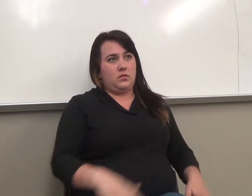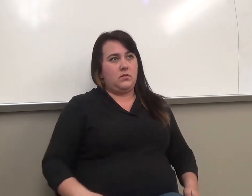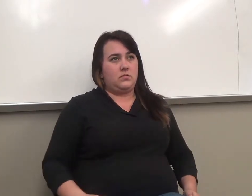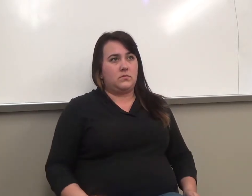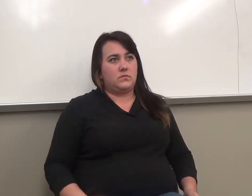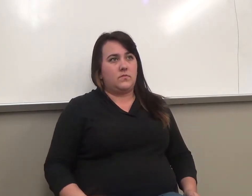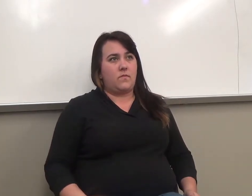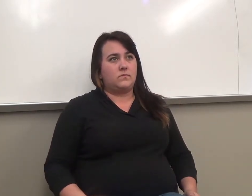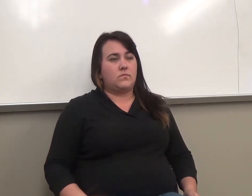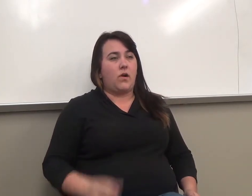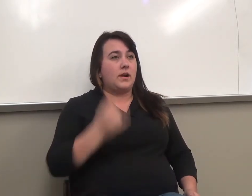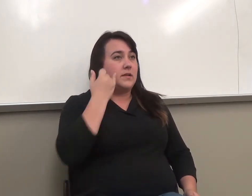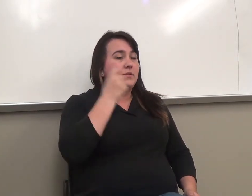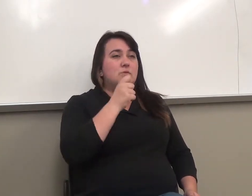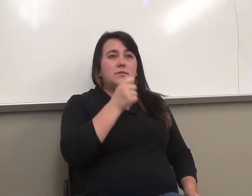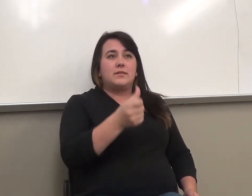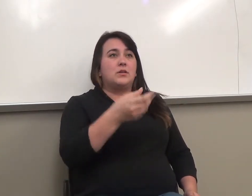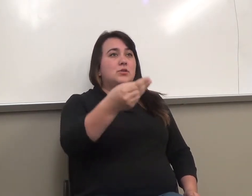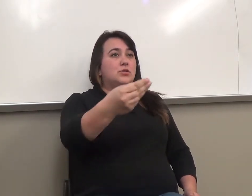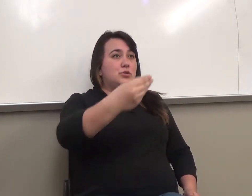in a paper, tell me,